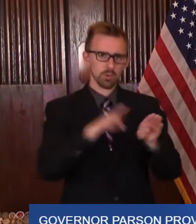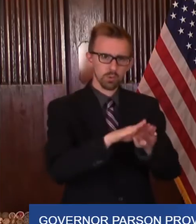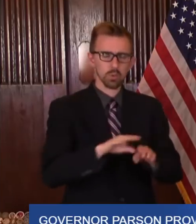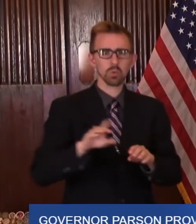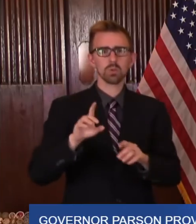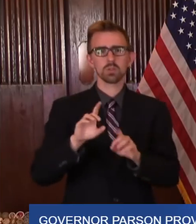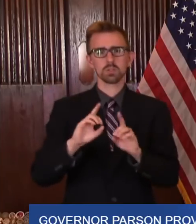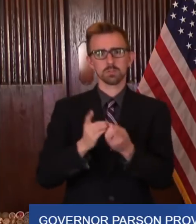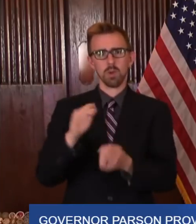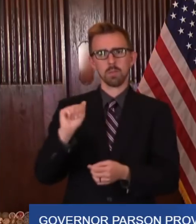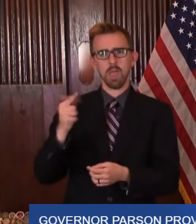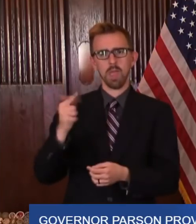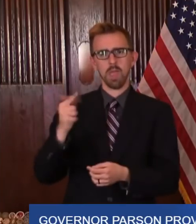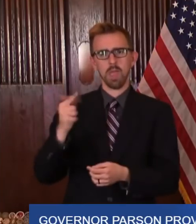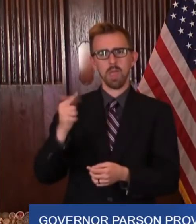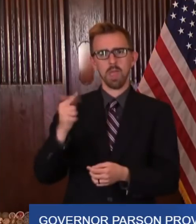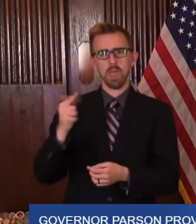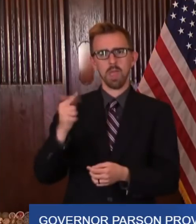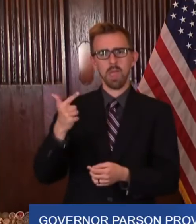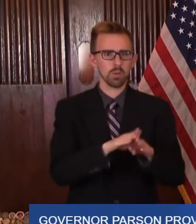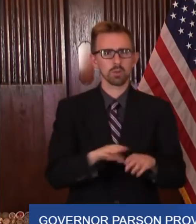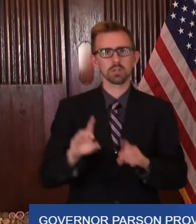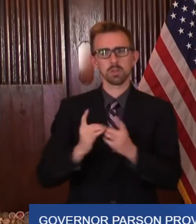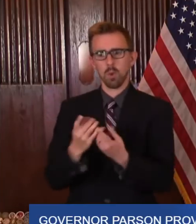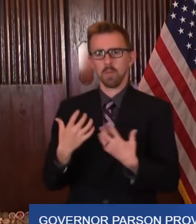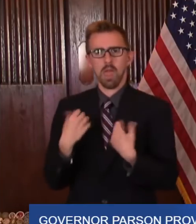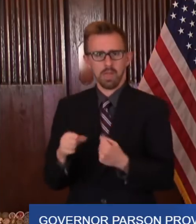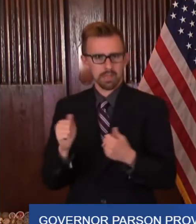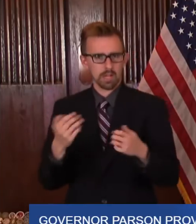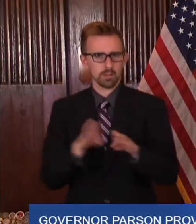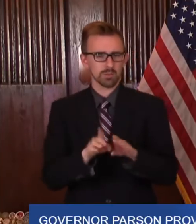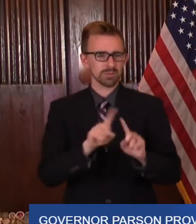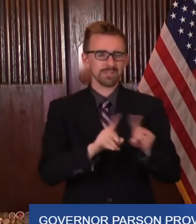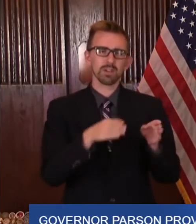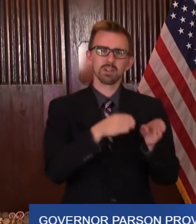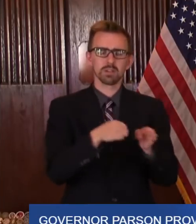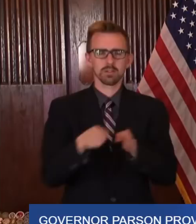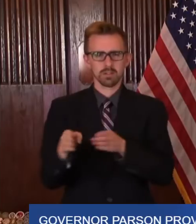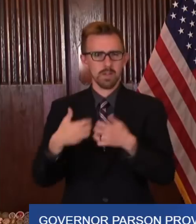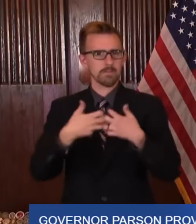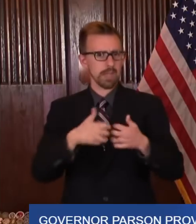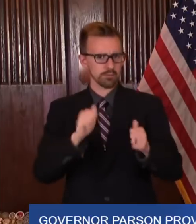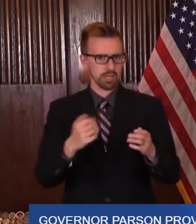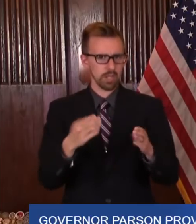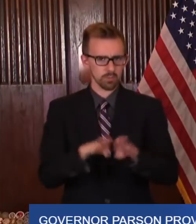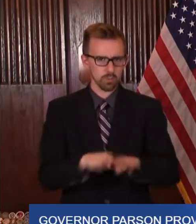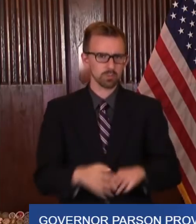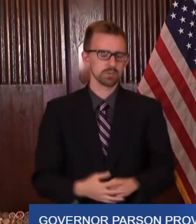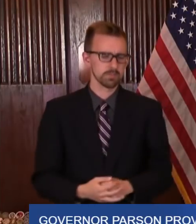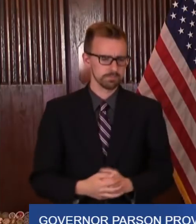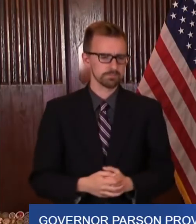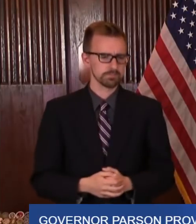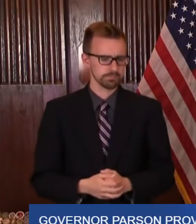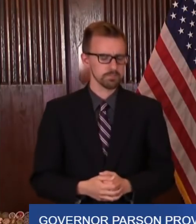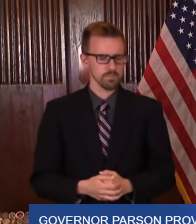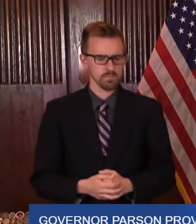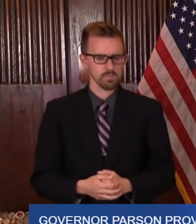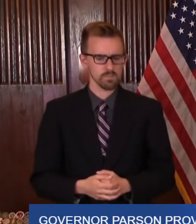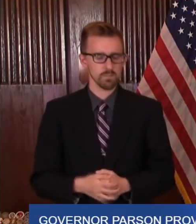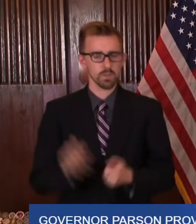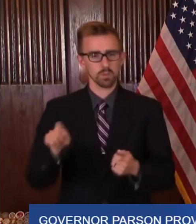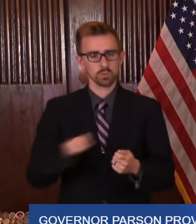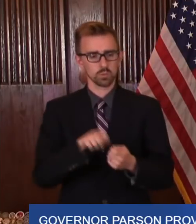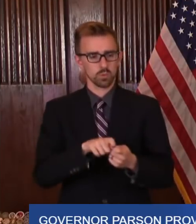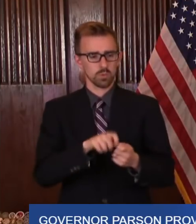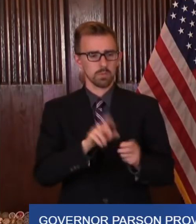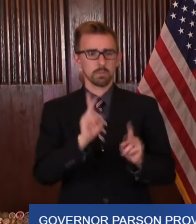of Agriculture could shut it down, the Department of Health could shut it down, so there's different avenues you can shut a plant like that down. But is there a certain amount